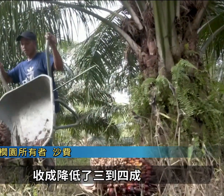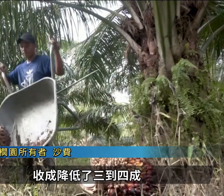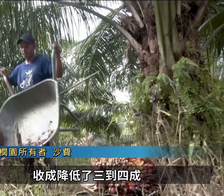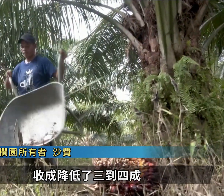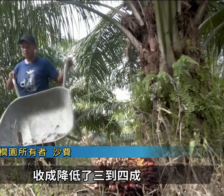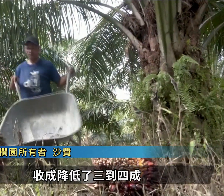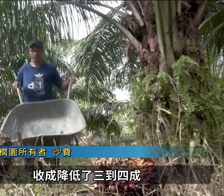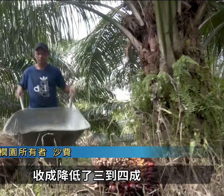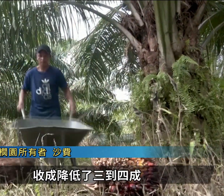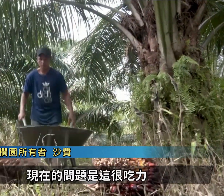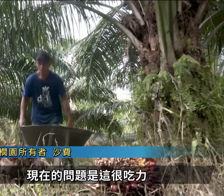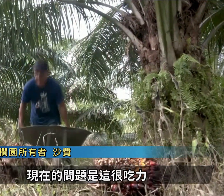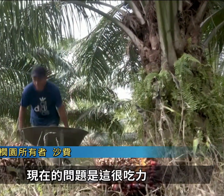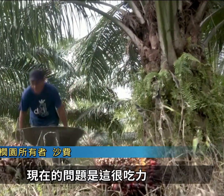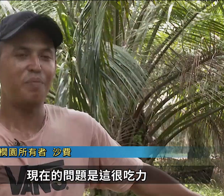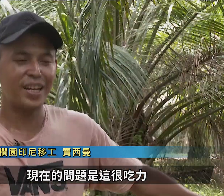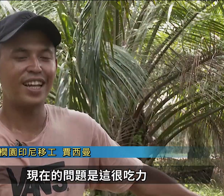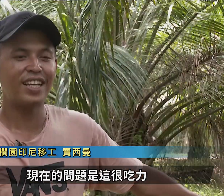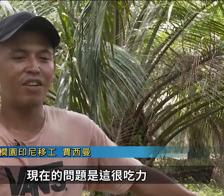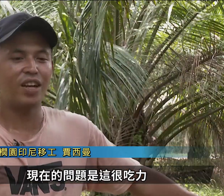ke 40%. Masalah kerja ya penatlah, seorang